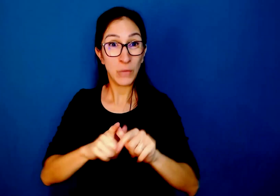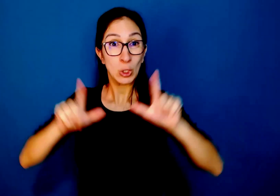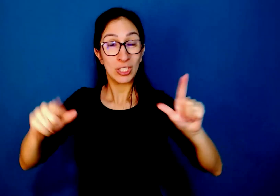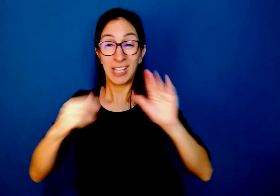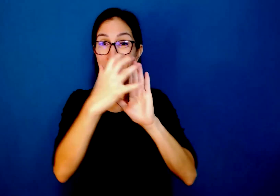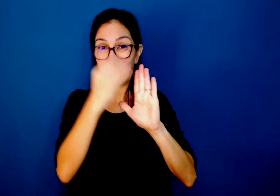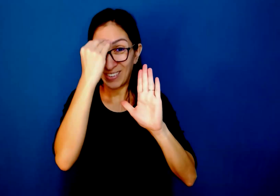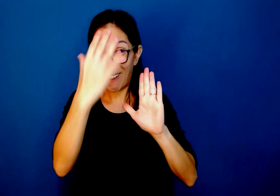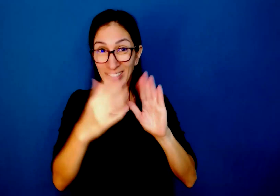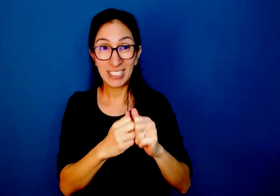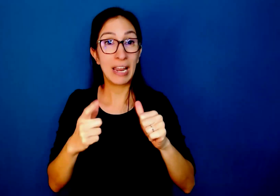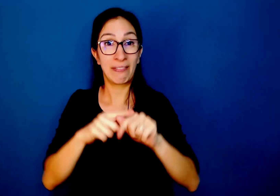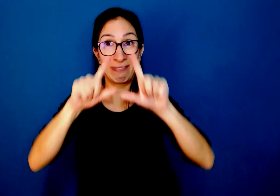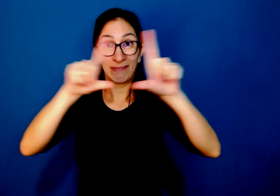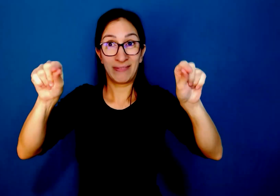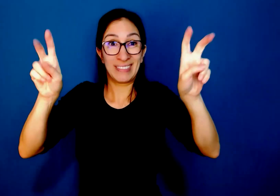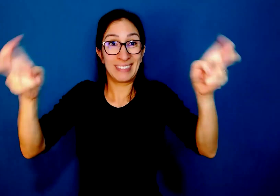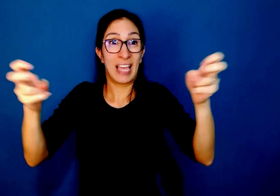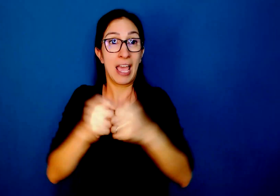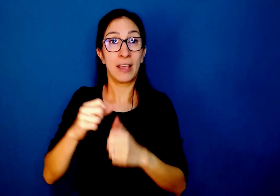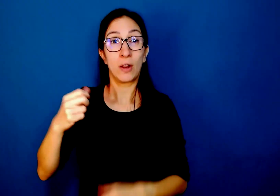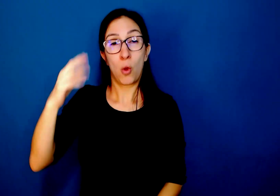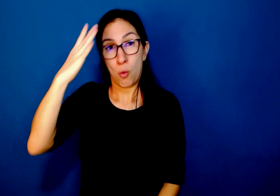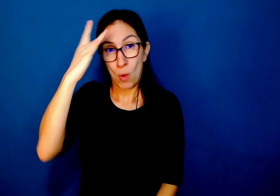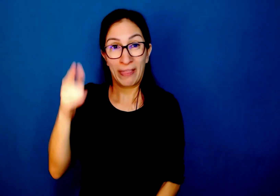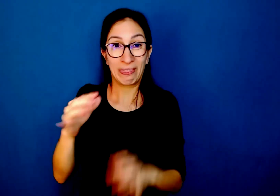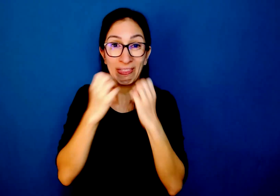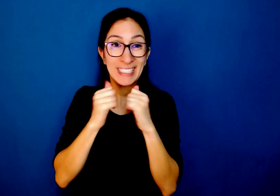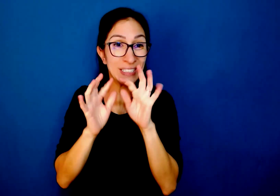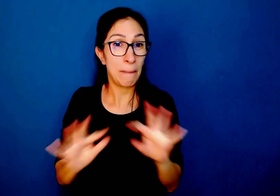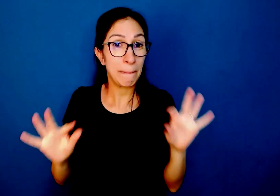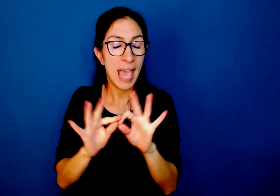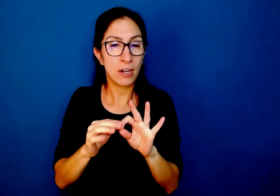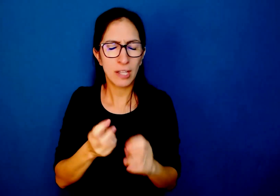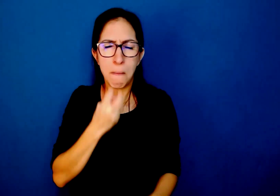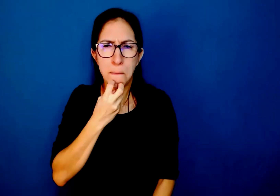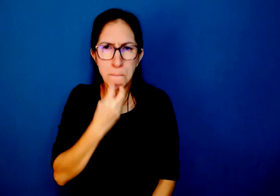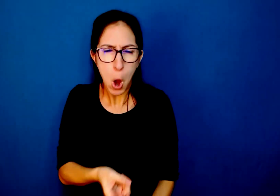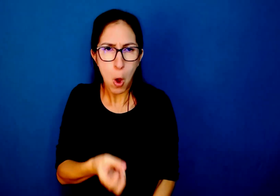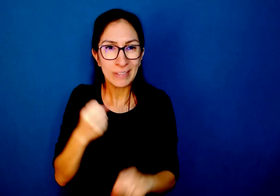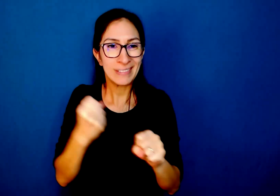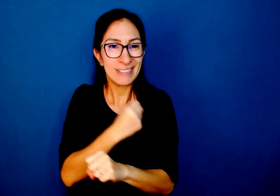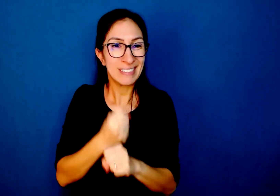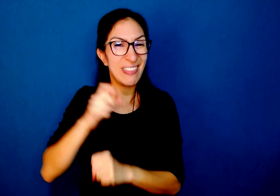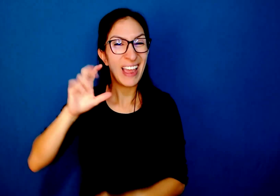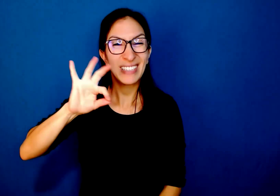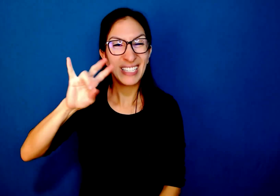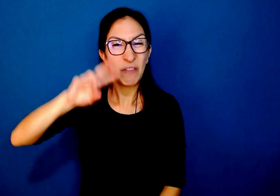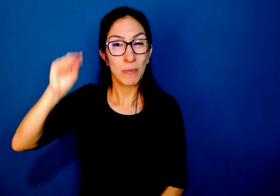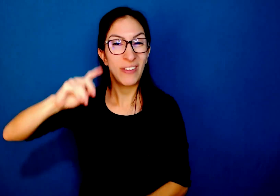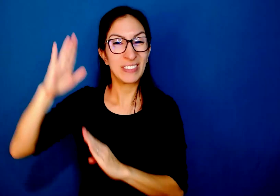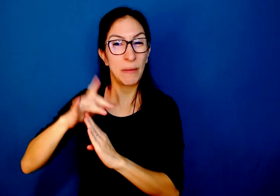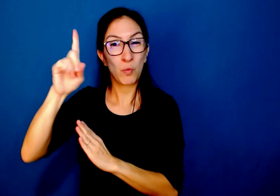heading Why This Matters, and a startling statistic that 97% of the top 1 million homepages